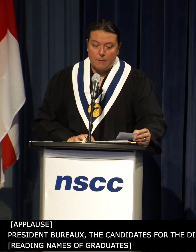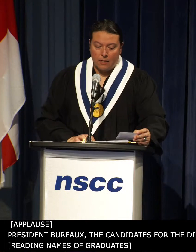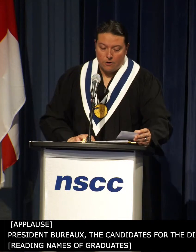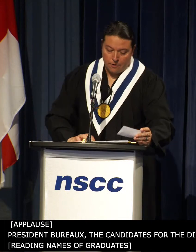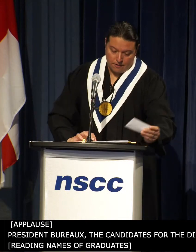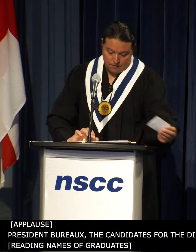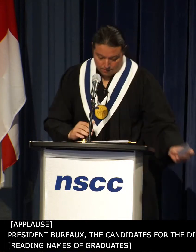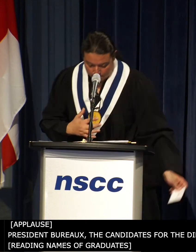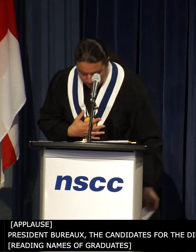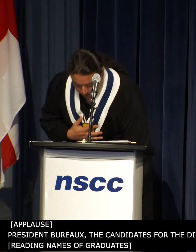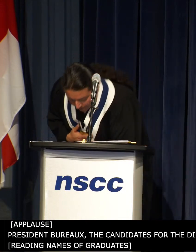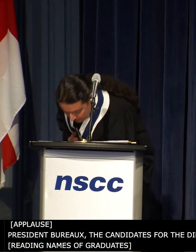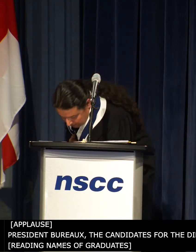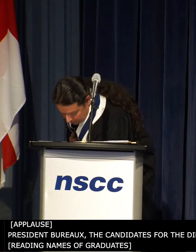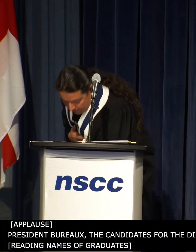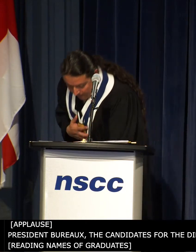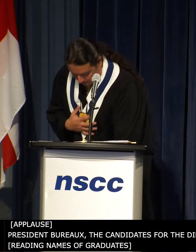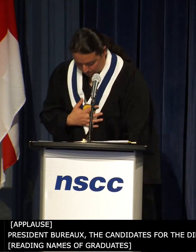Megan Miller.